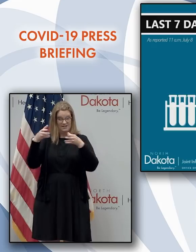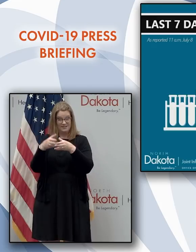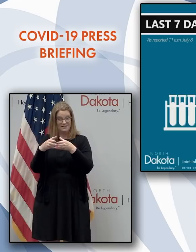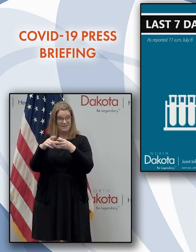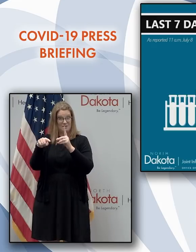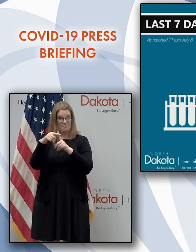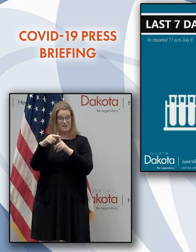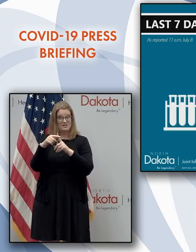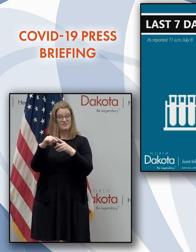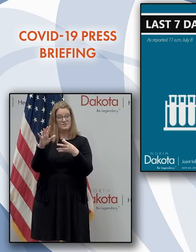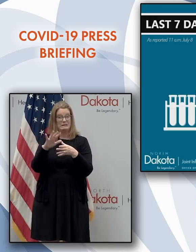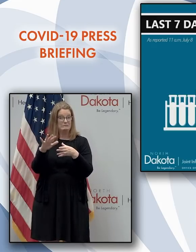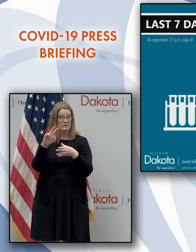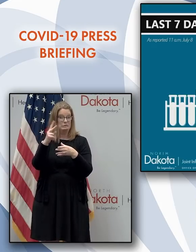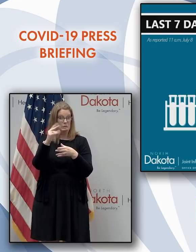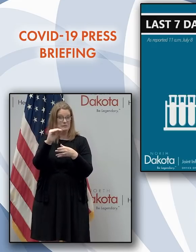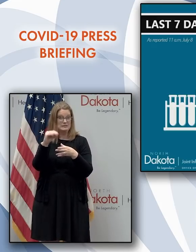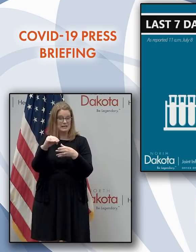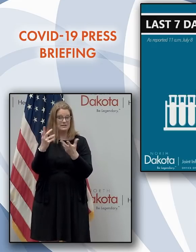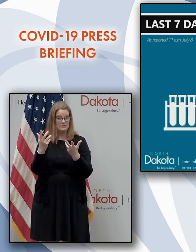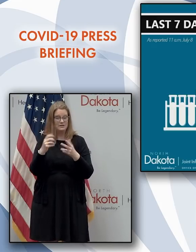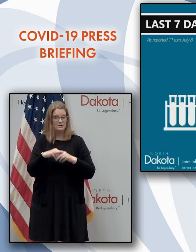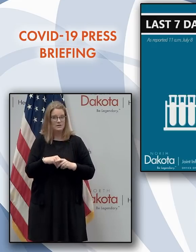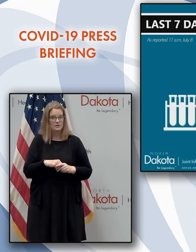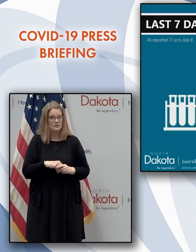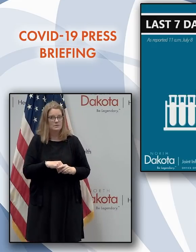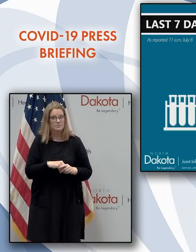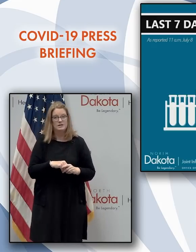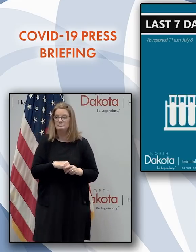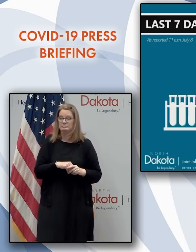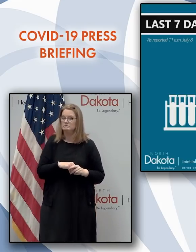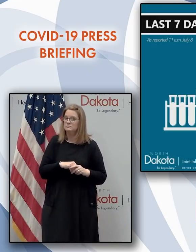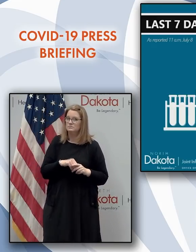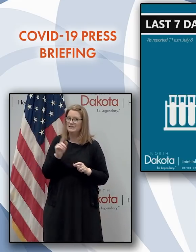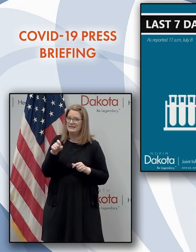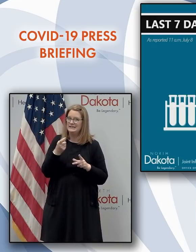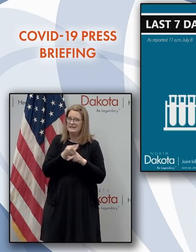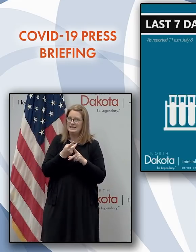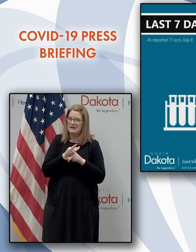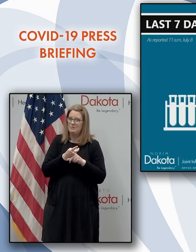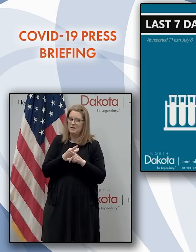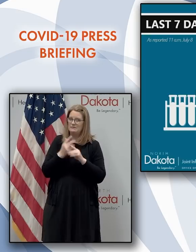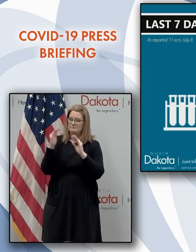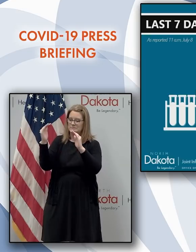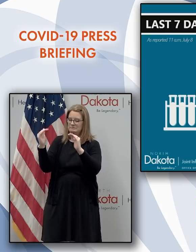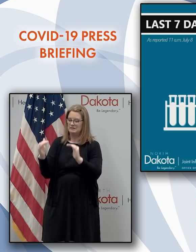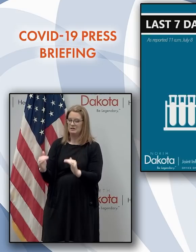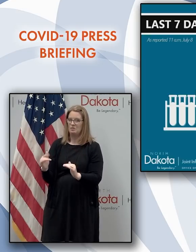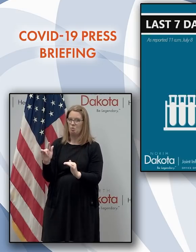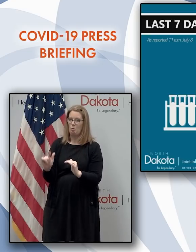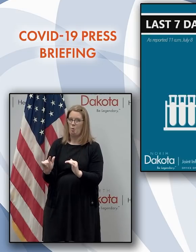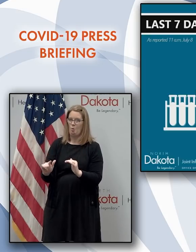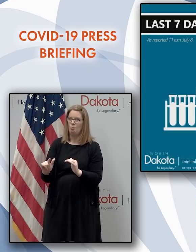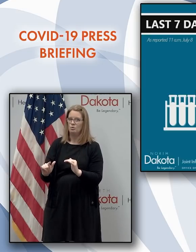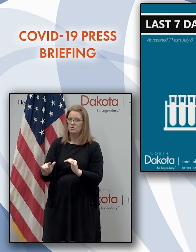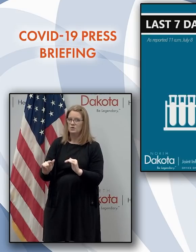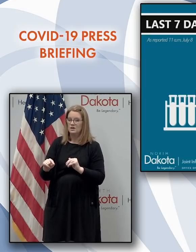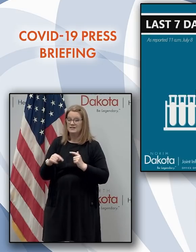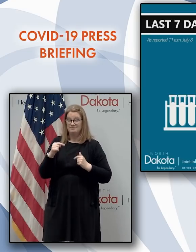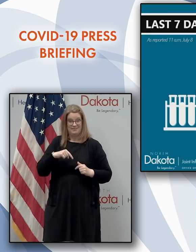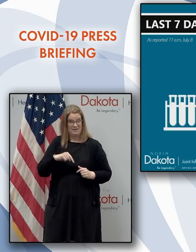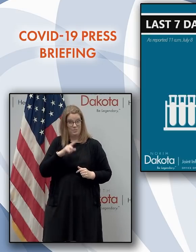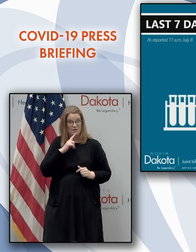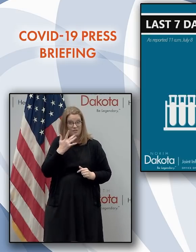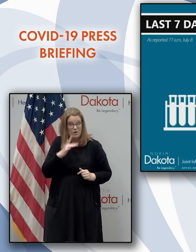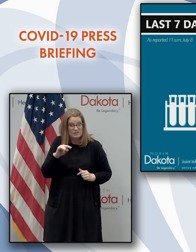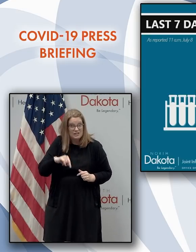there's not much place to go, but we want to keep it low. And we're very fortunate to be in North Dakota, to be in our position.